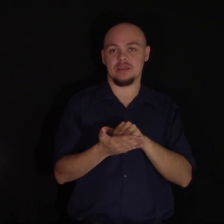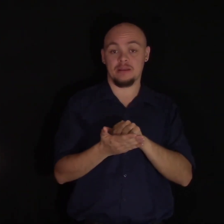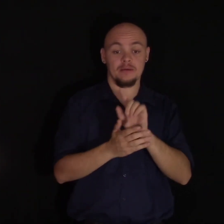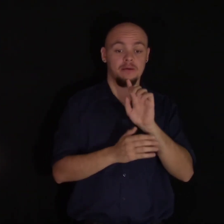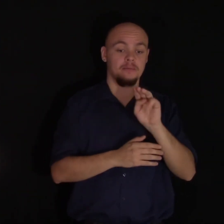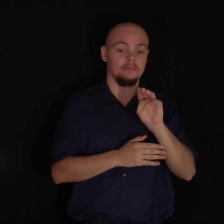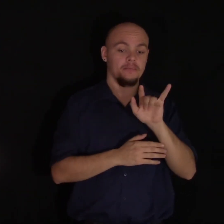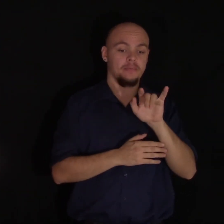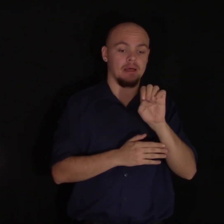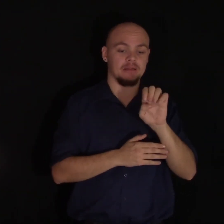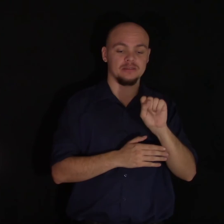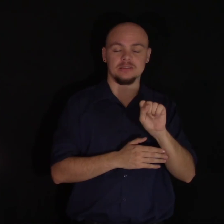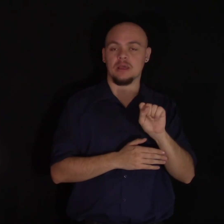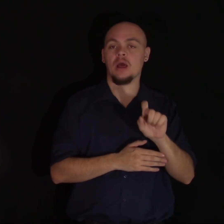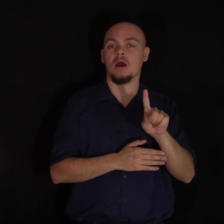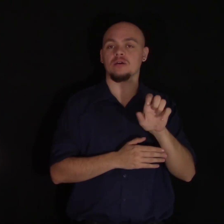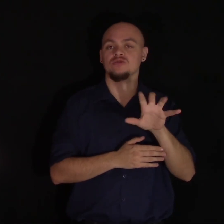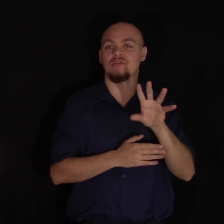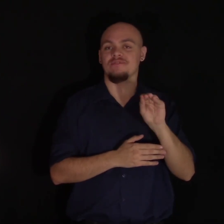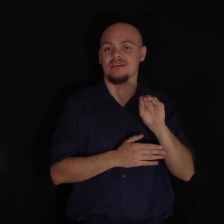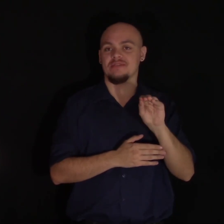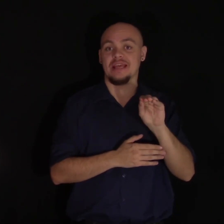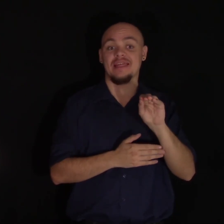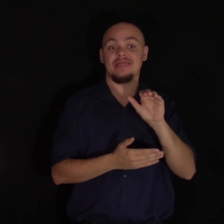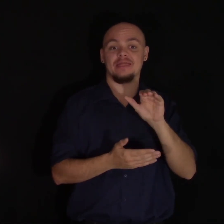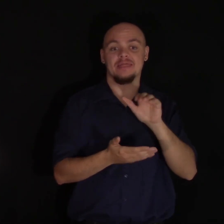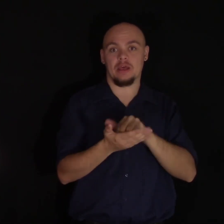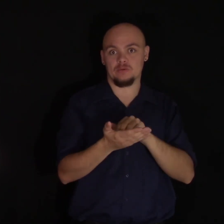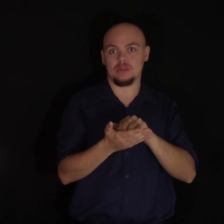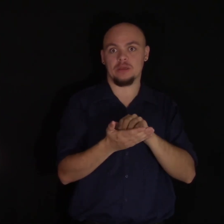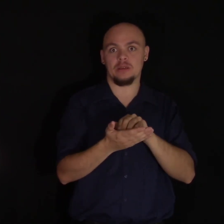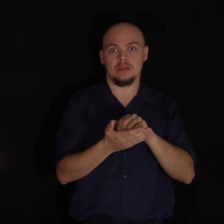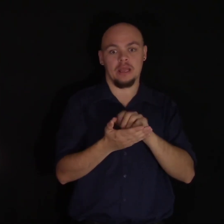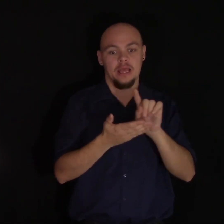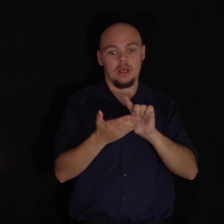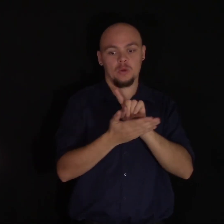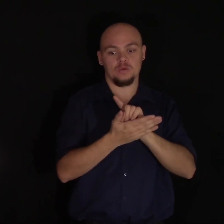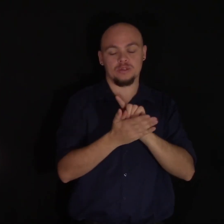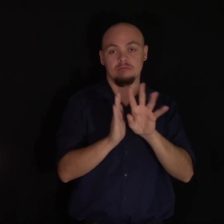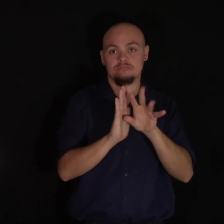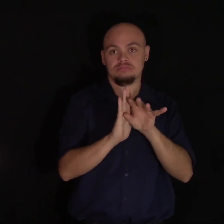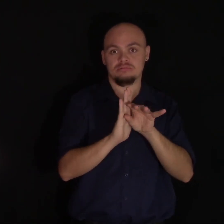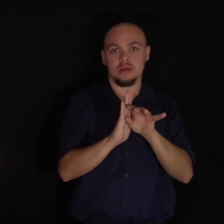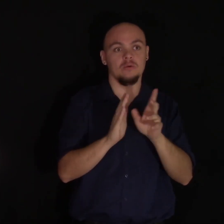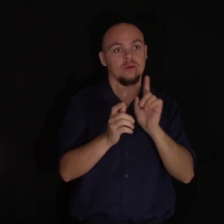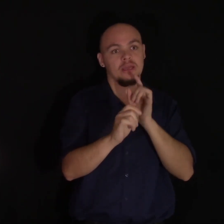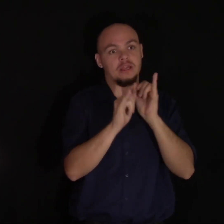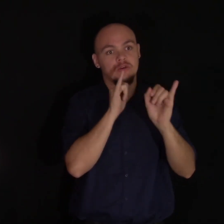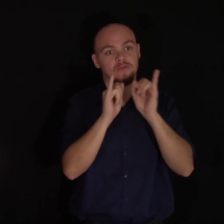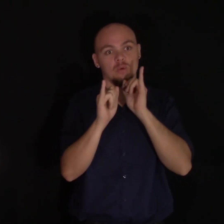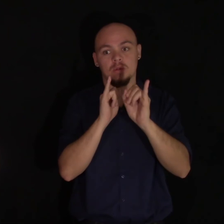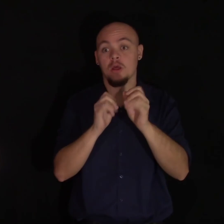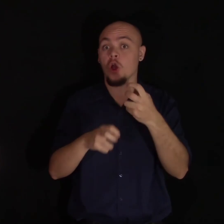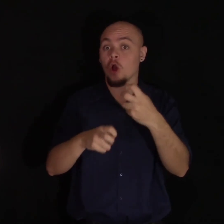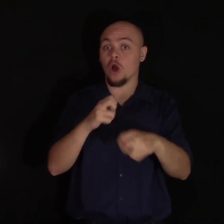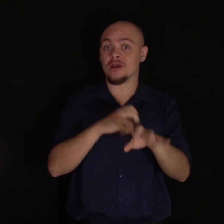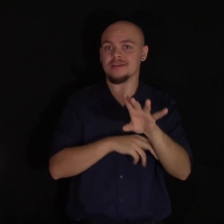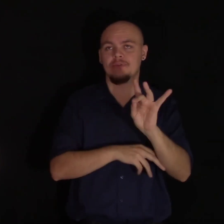video footage. We traveled to 15 countries and interviewed 50 super gays. Turns out, it wasn't hard to find them at